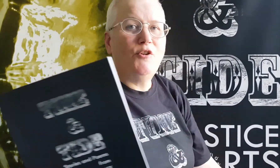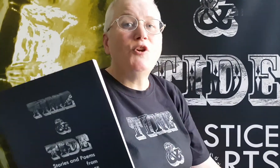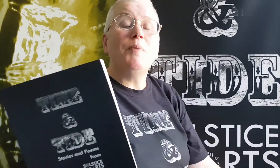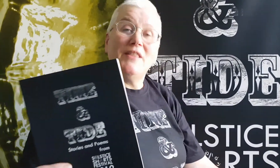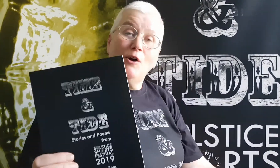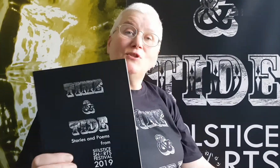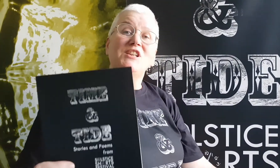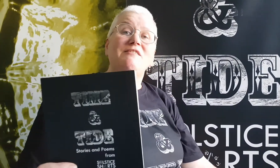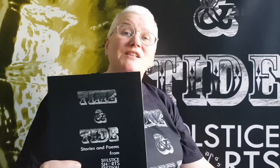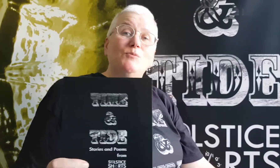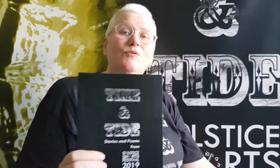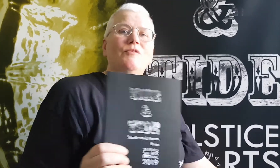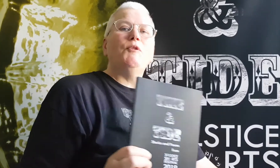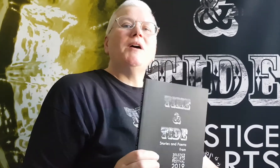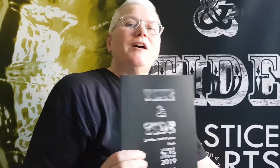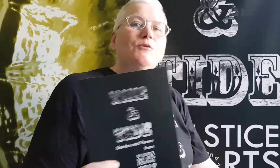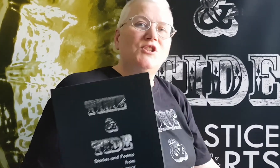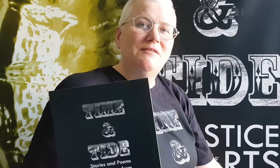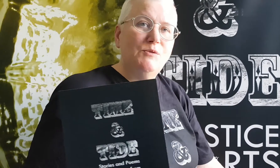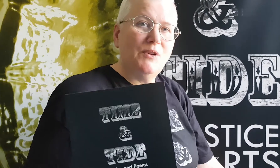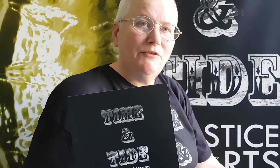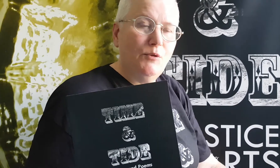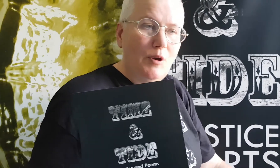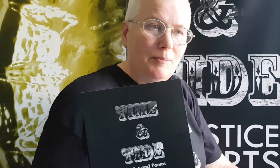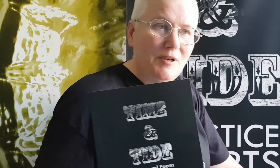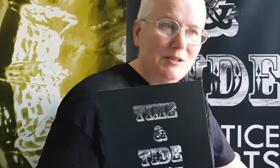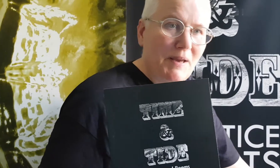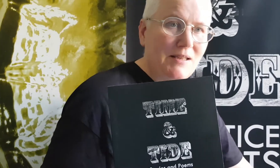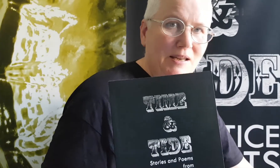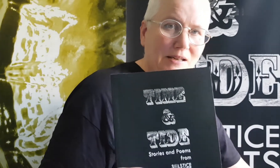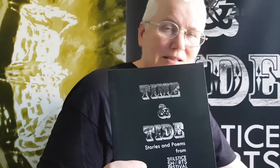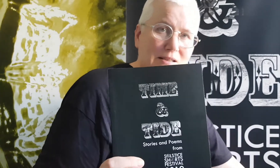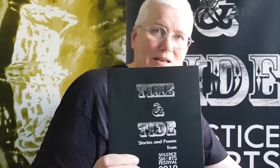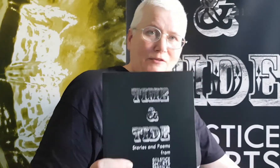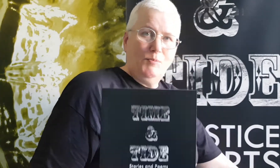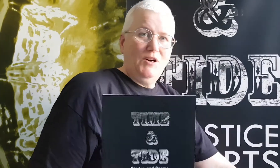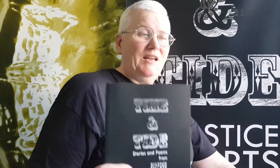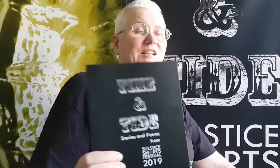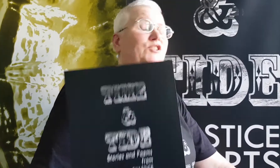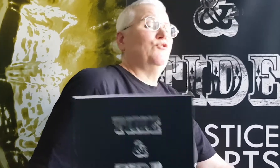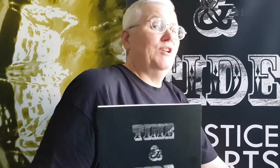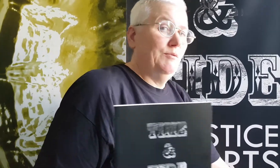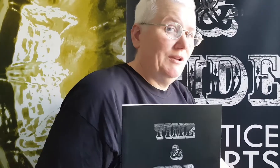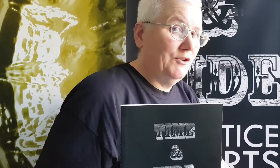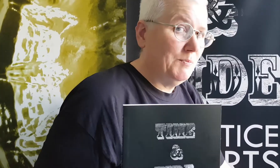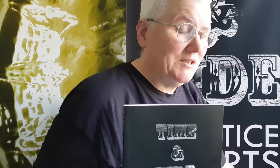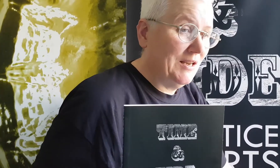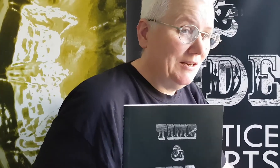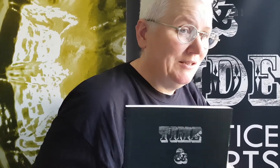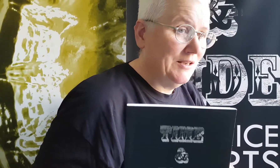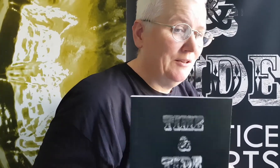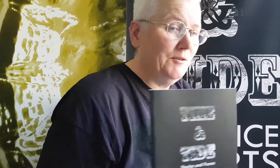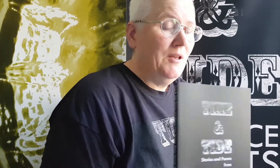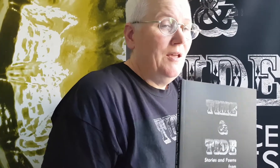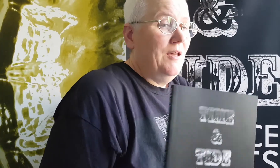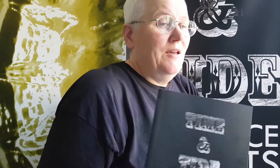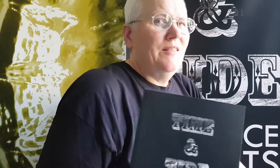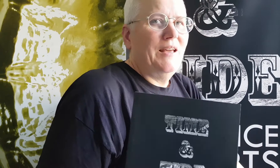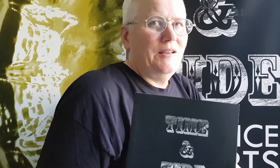buy the whole series. If you buy the whole series, we'll give you a spectacular discount. If you buy at least 3, we'll give you a spectacular discount. That kind